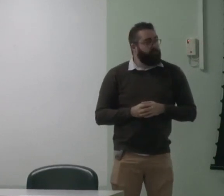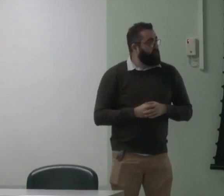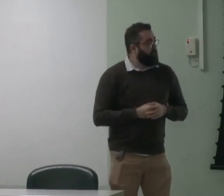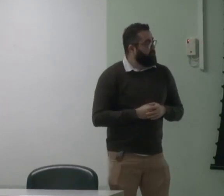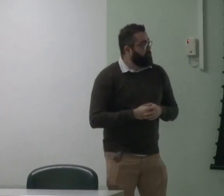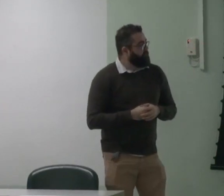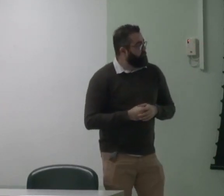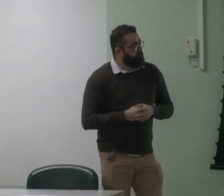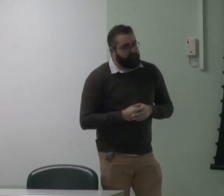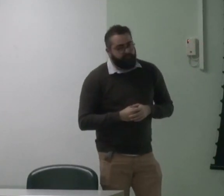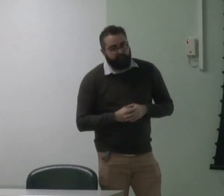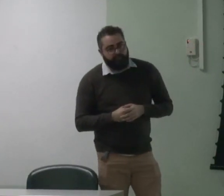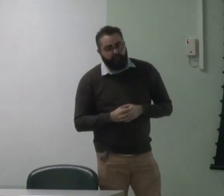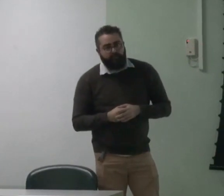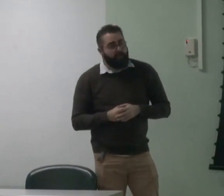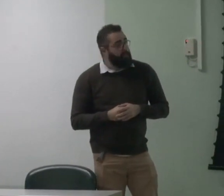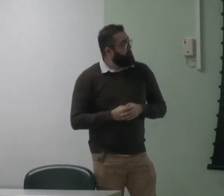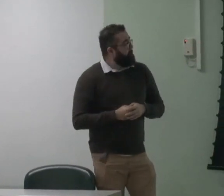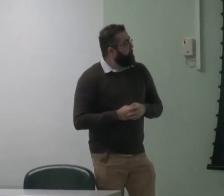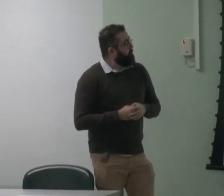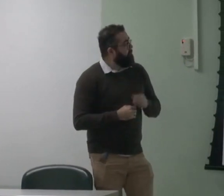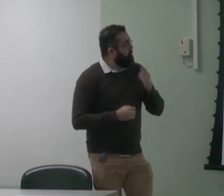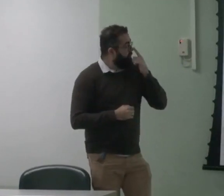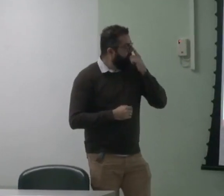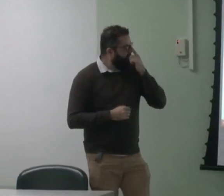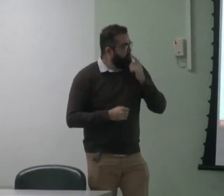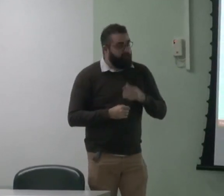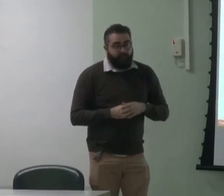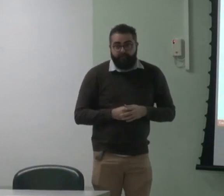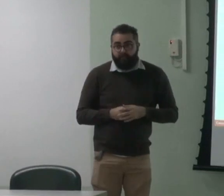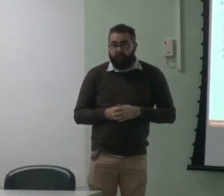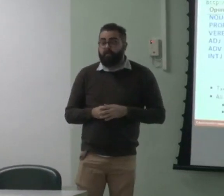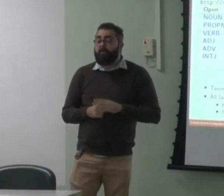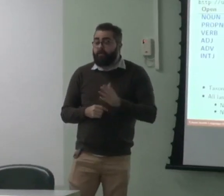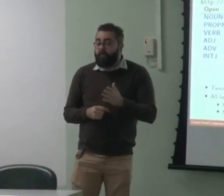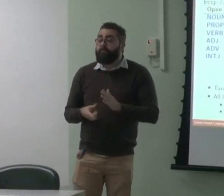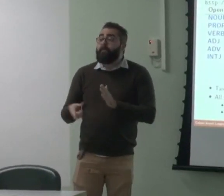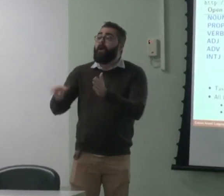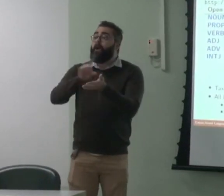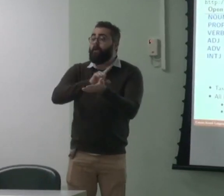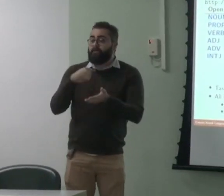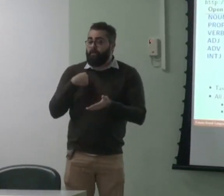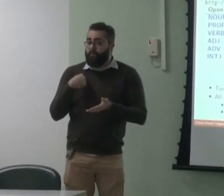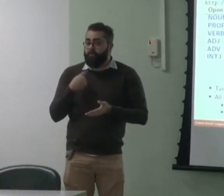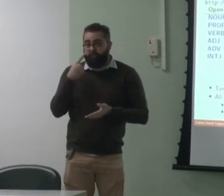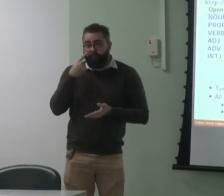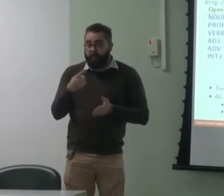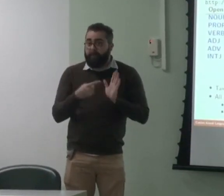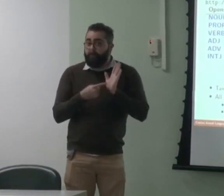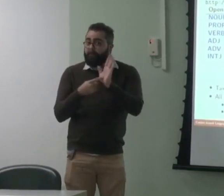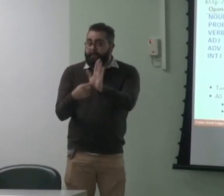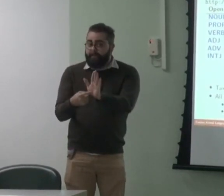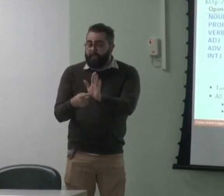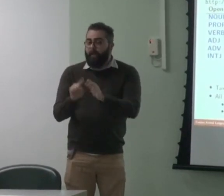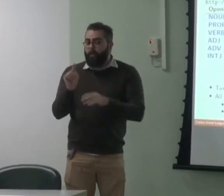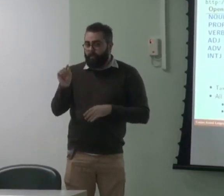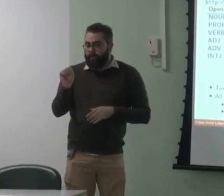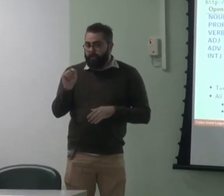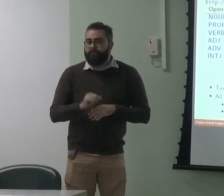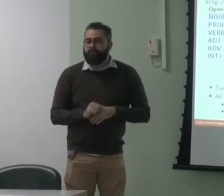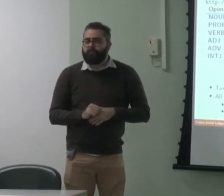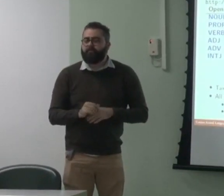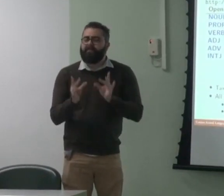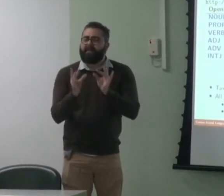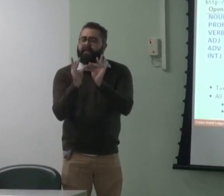of such collection. So before I do that, I will look in a little bit finer